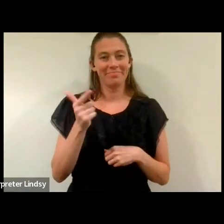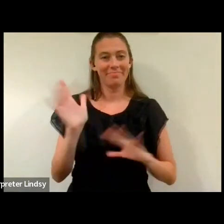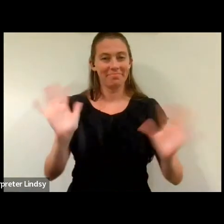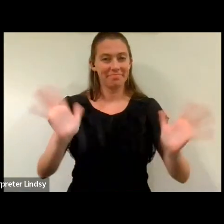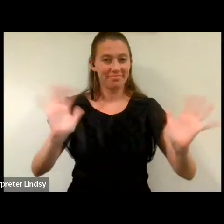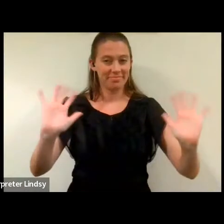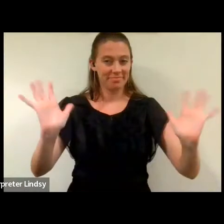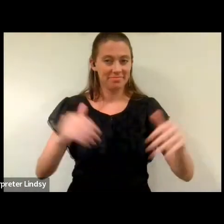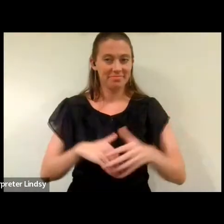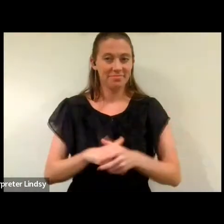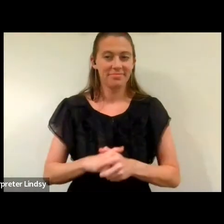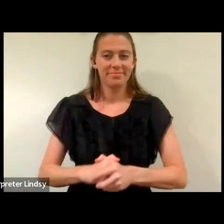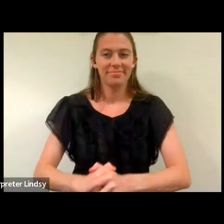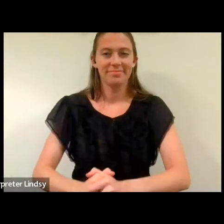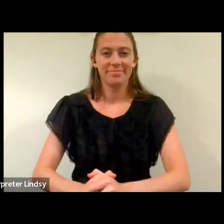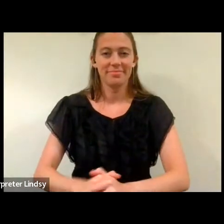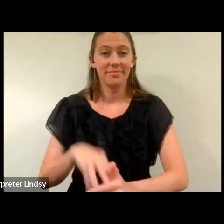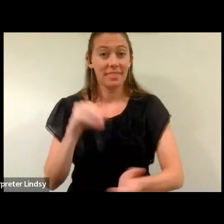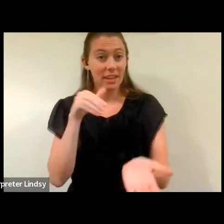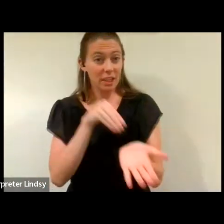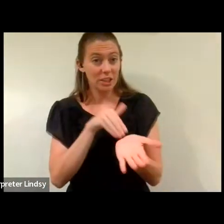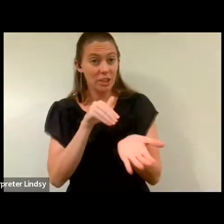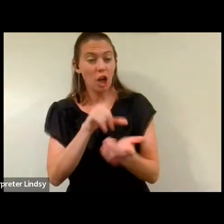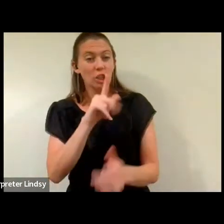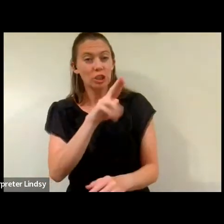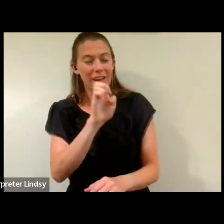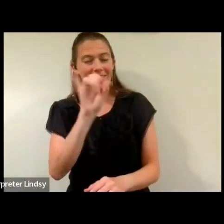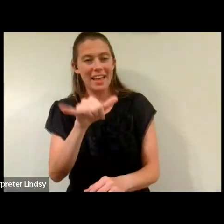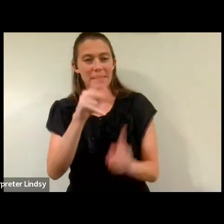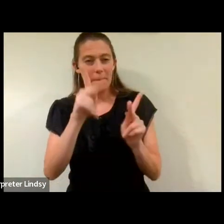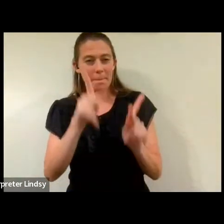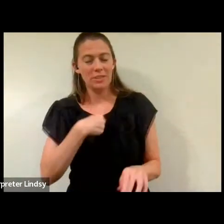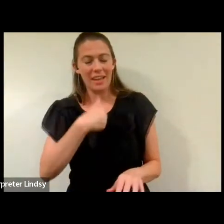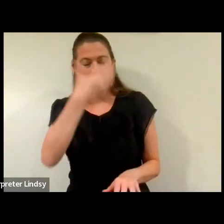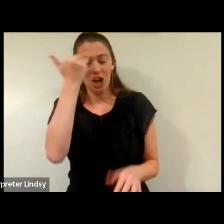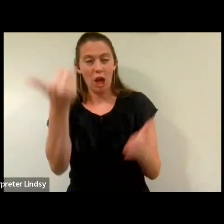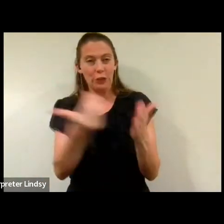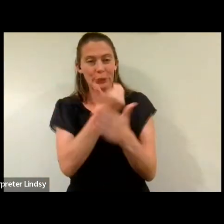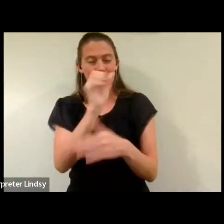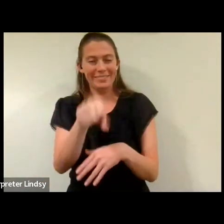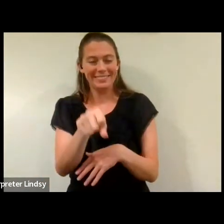Okay. And Dr. Dunn, that's who I was forgetting, Dr. Dunn. Thank you. Yeah. Bye, everybody. Bye now.